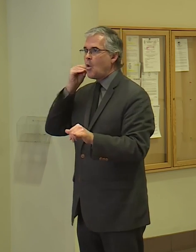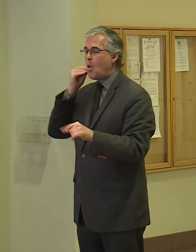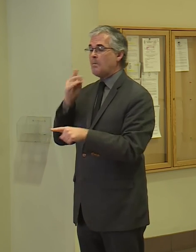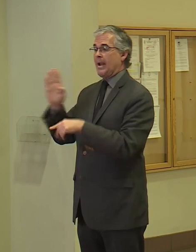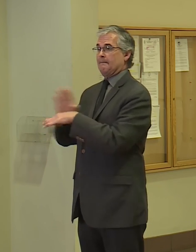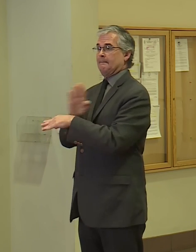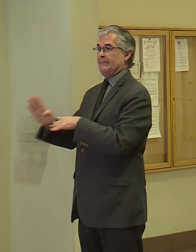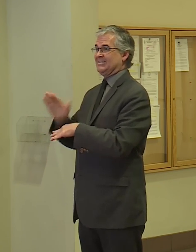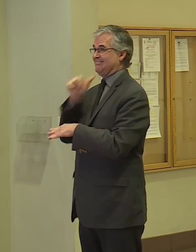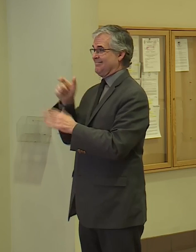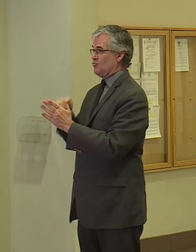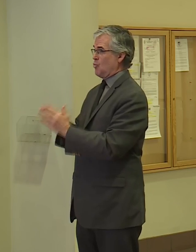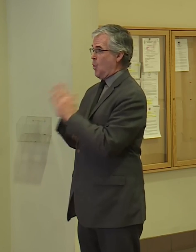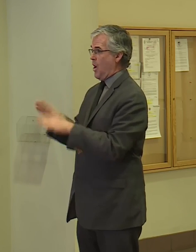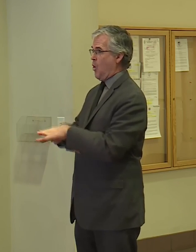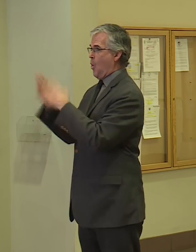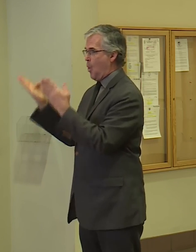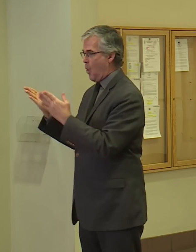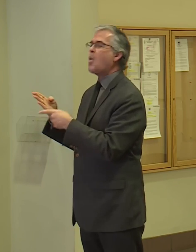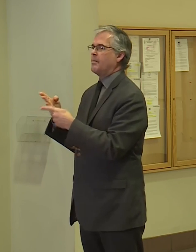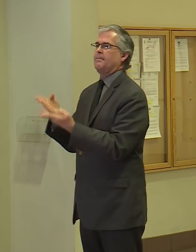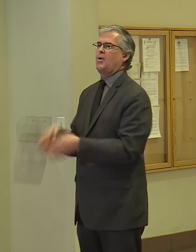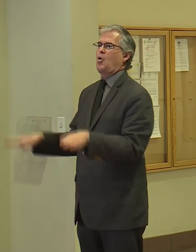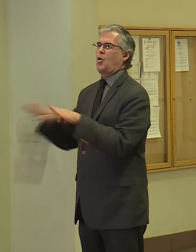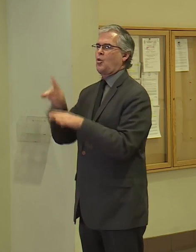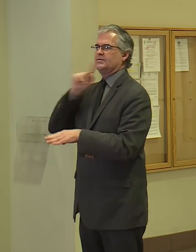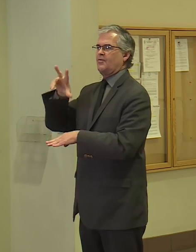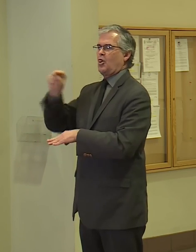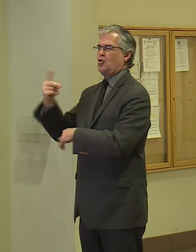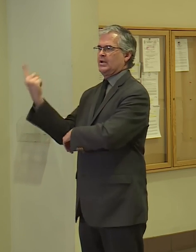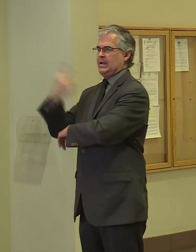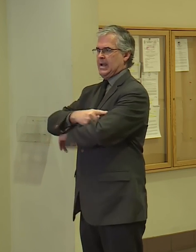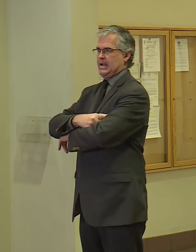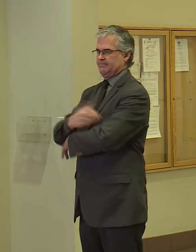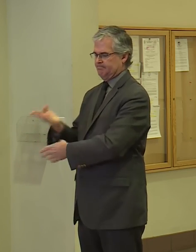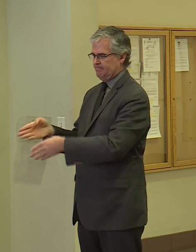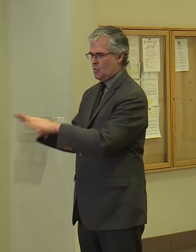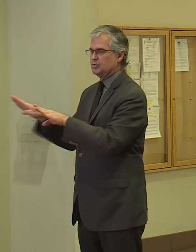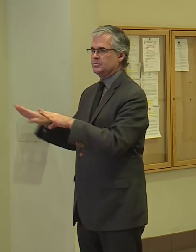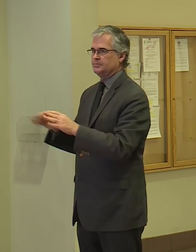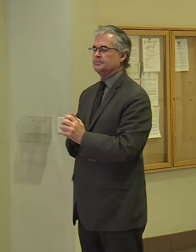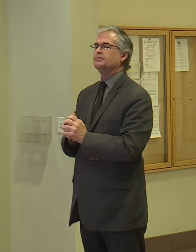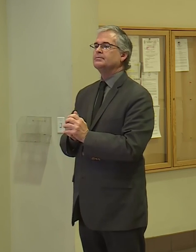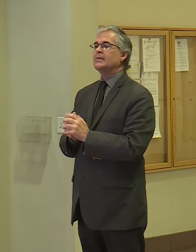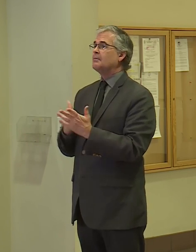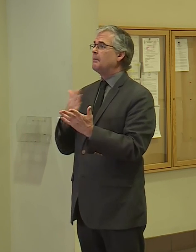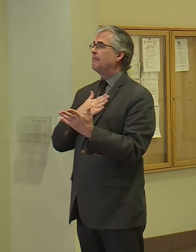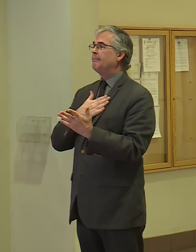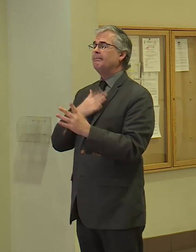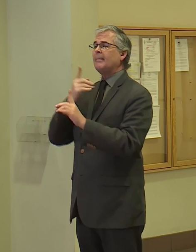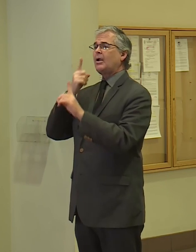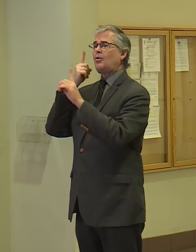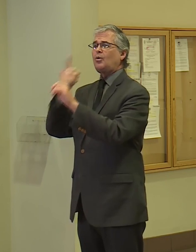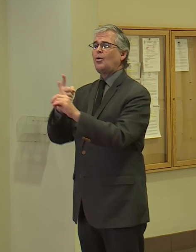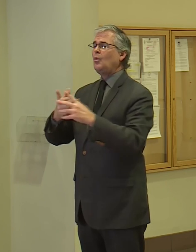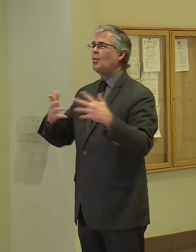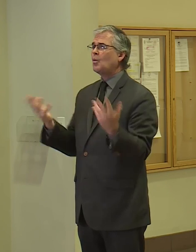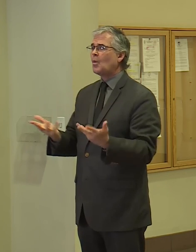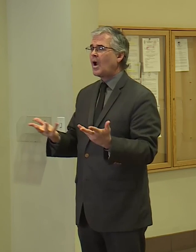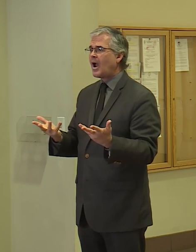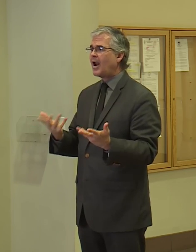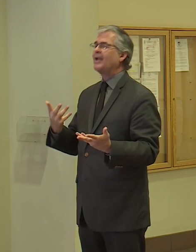to close to the public for 30 days my ultimate goal here is to come together as Nevadans to